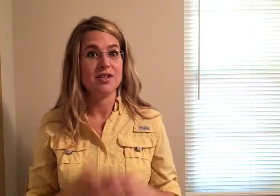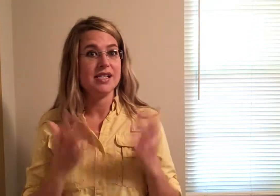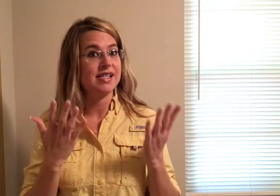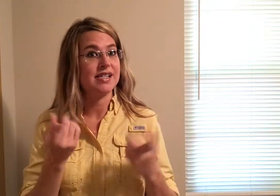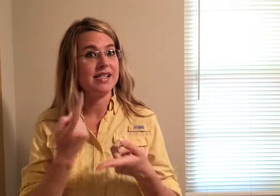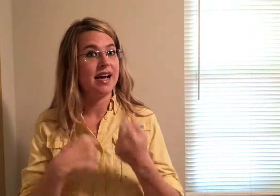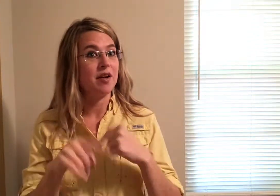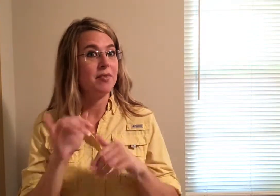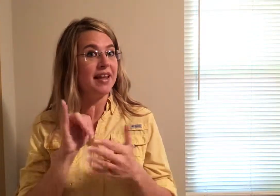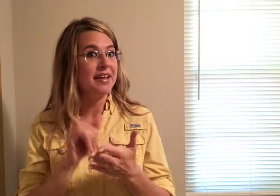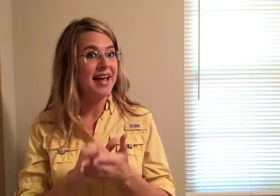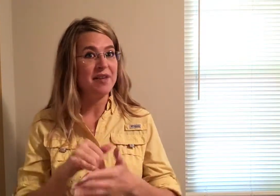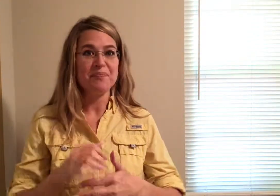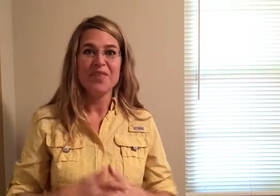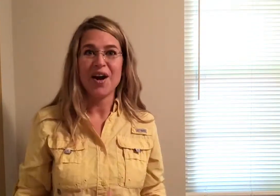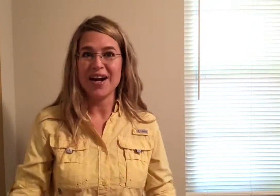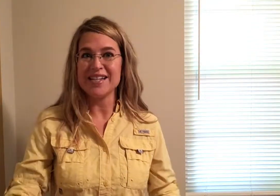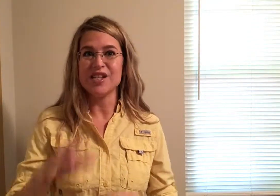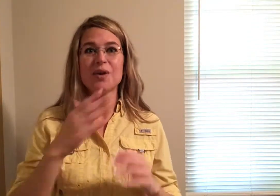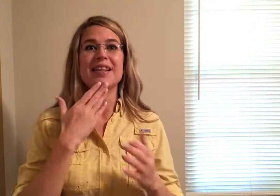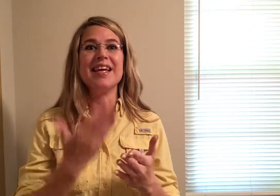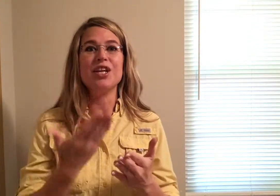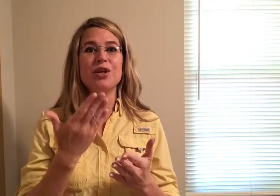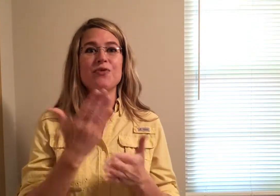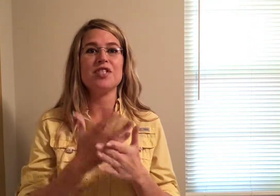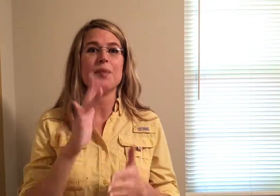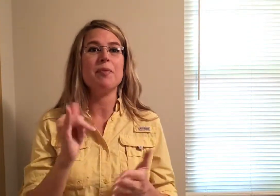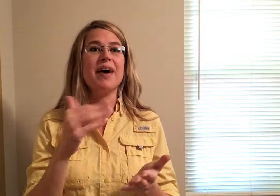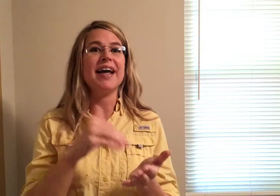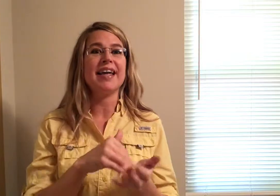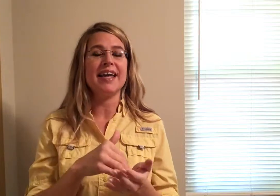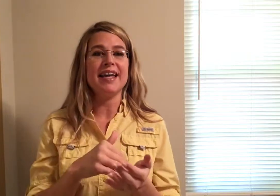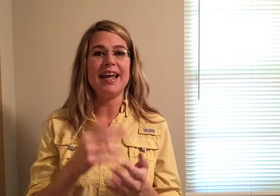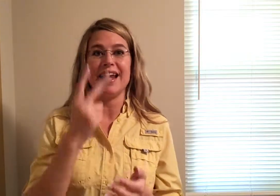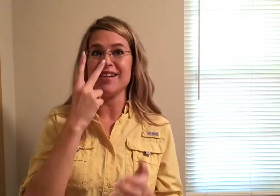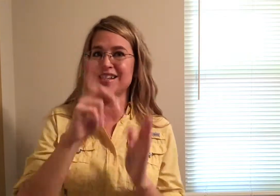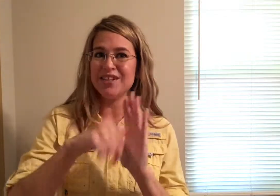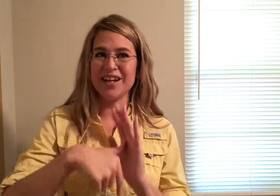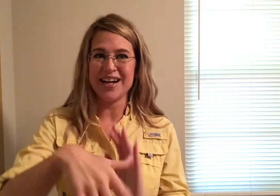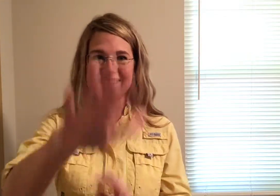sign them like that. All right, so thank you for stopping by again, and I'll see you later, guys.